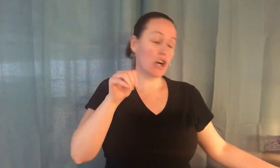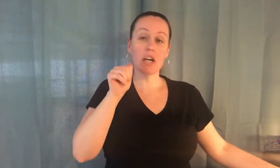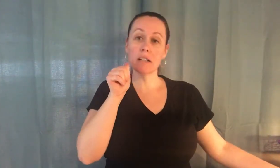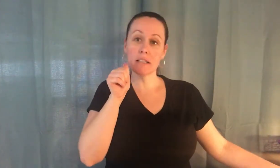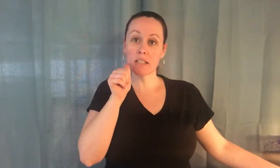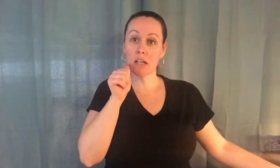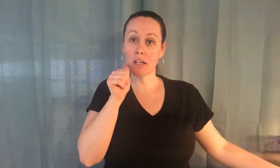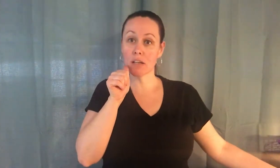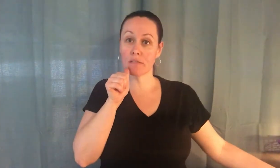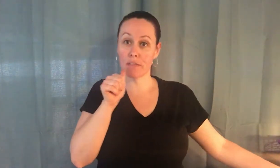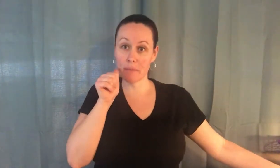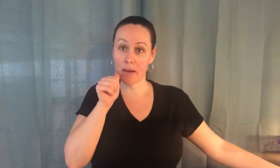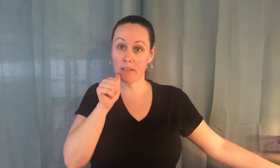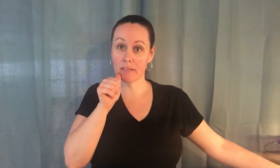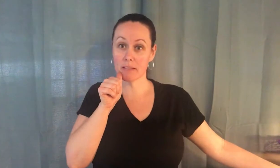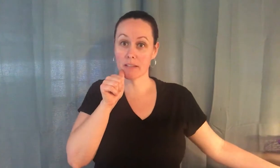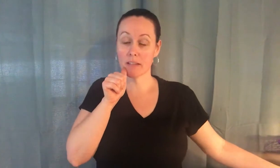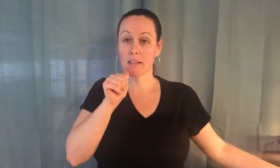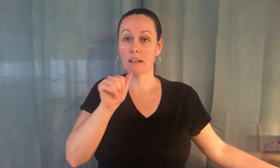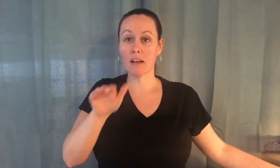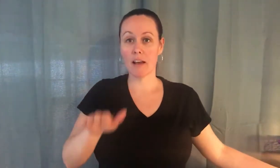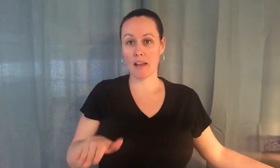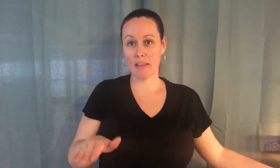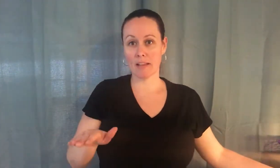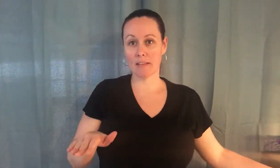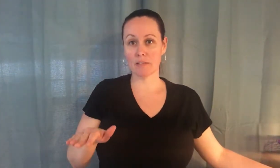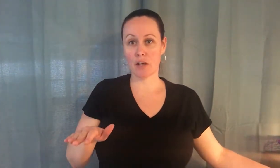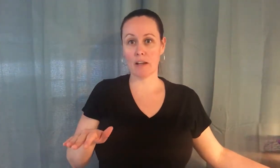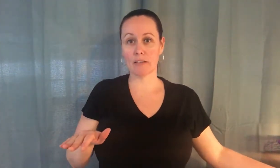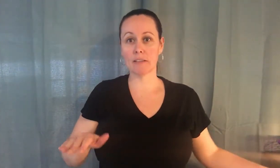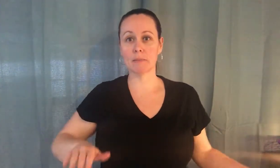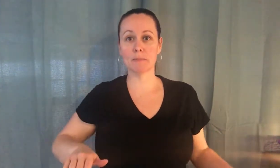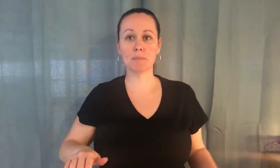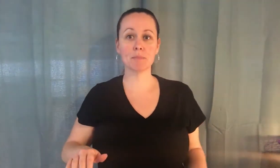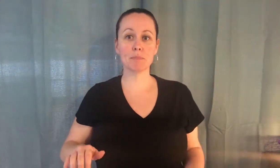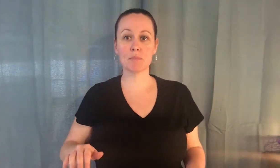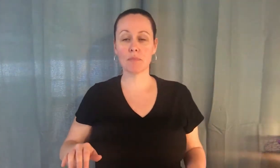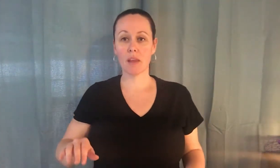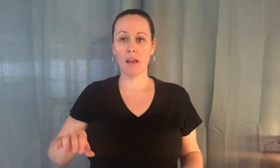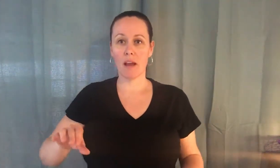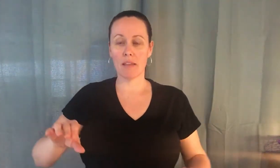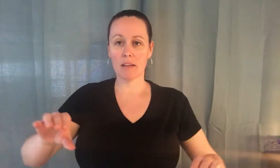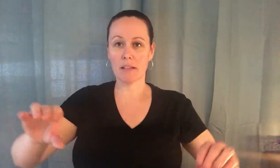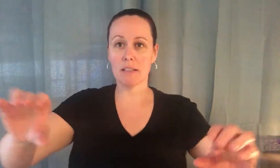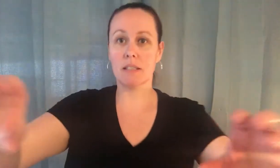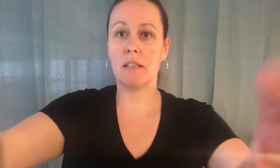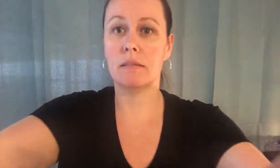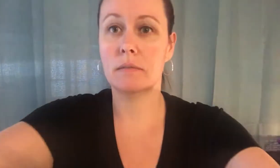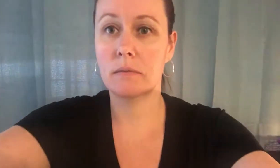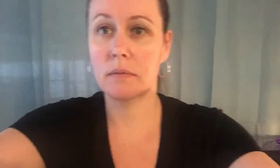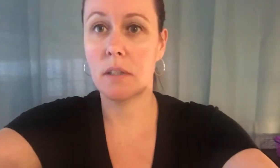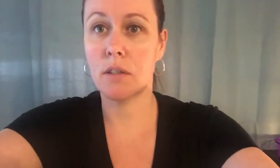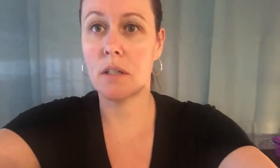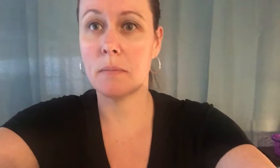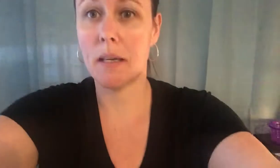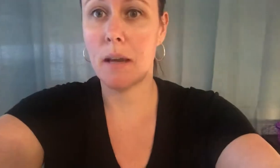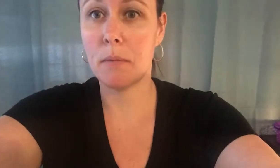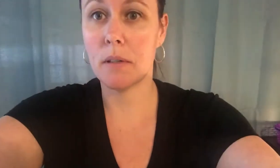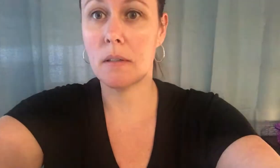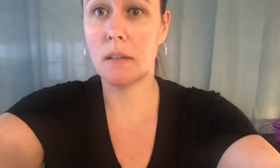Girl is female. And then child. I think I need to adjust my camera a